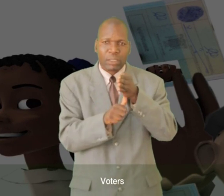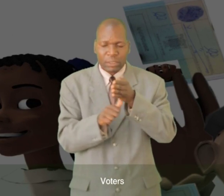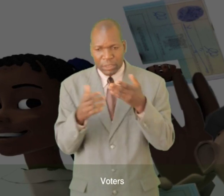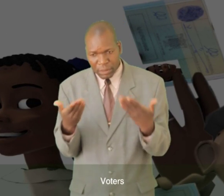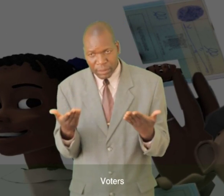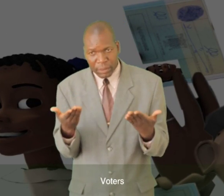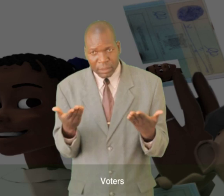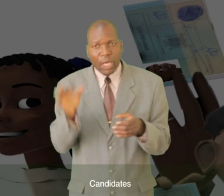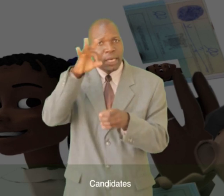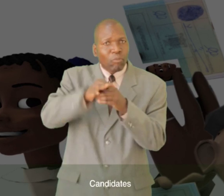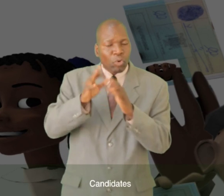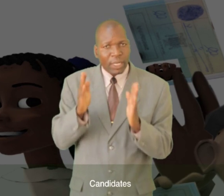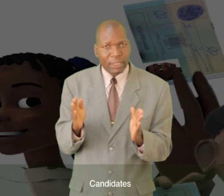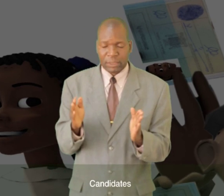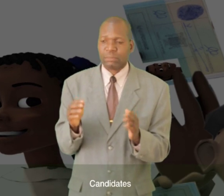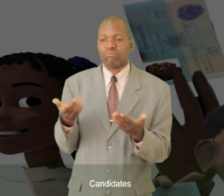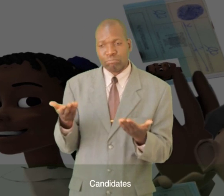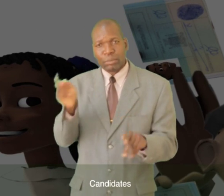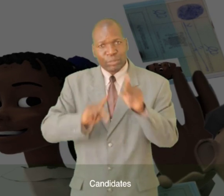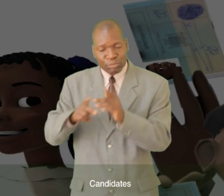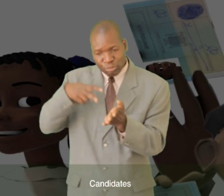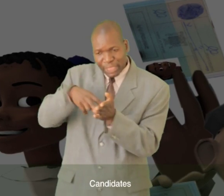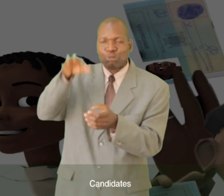voters, candidates.